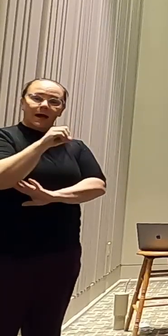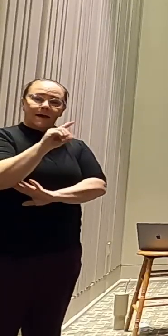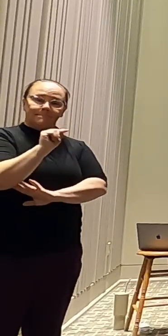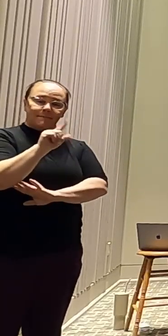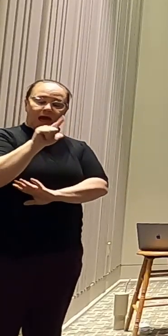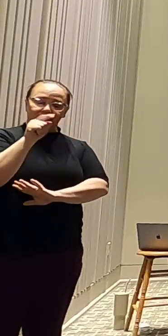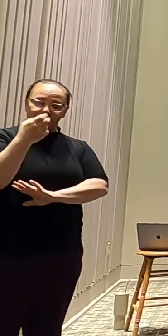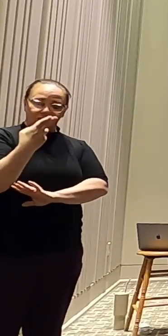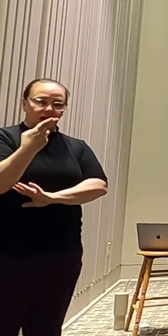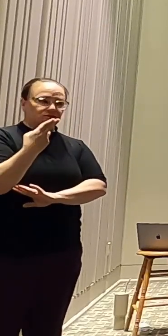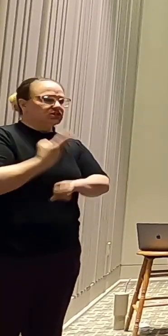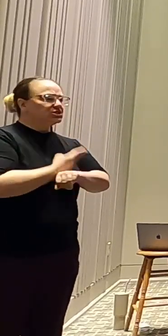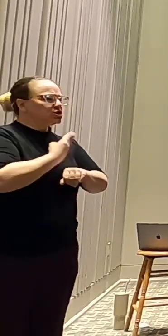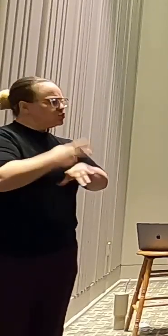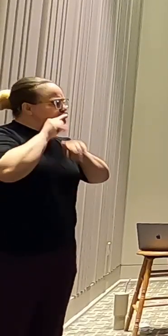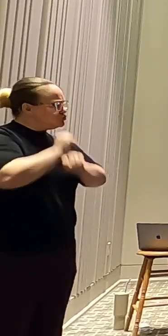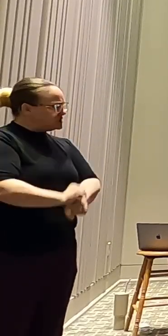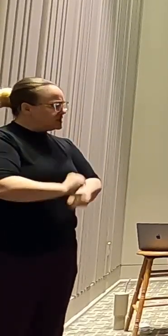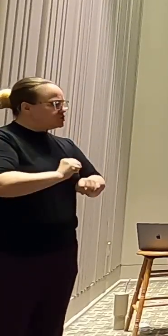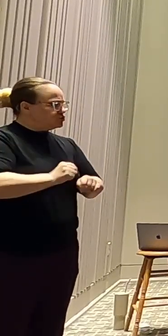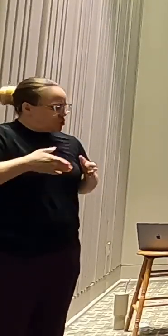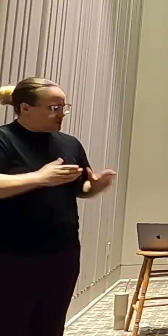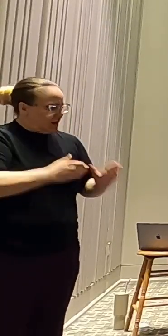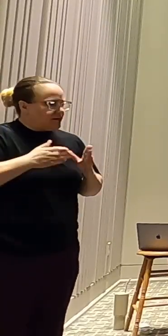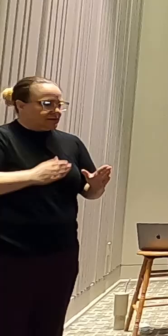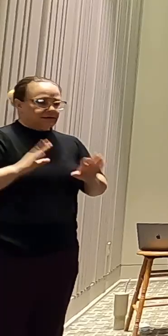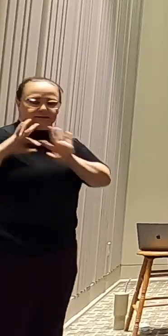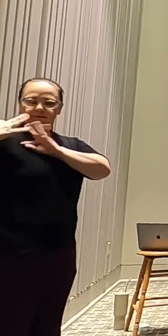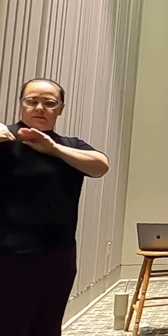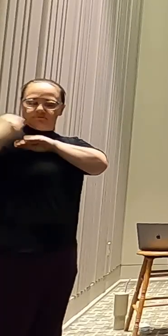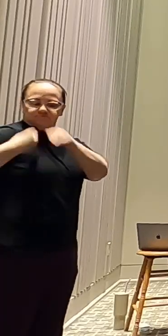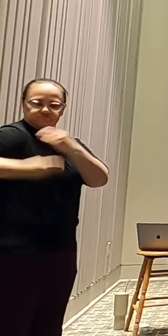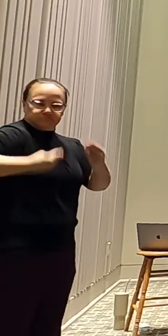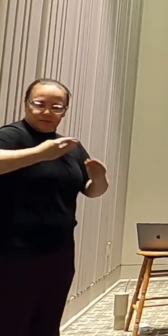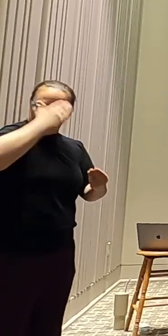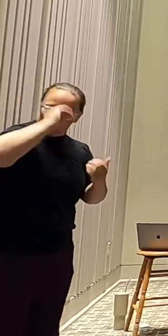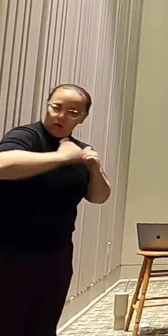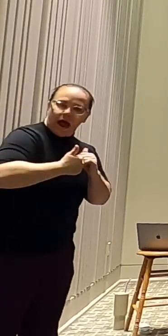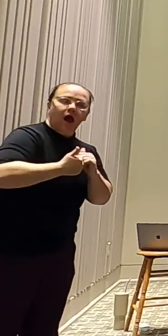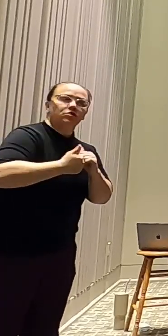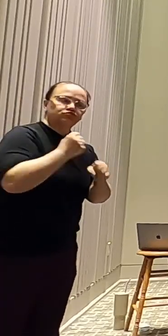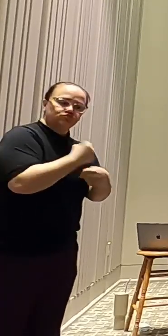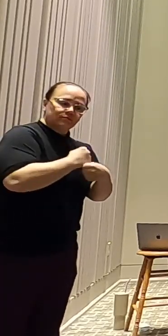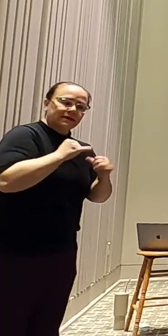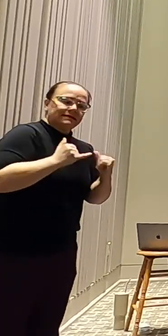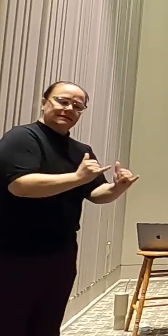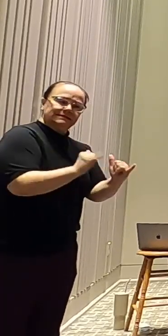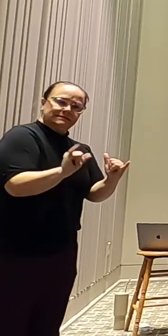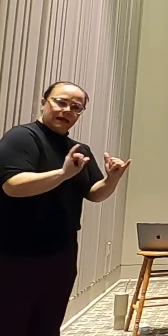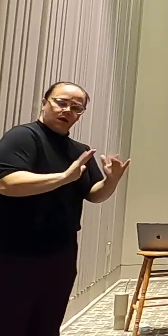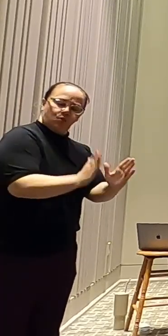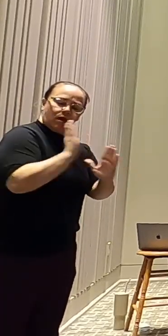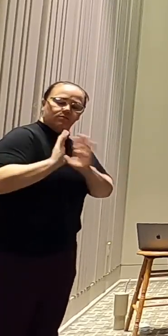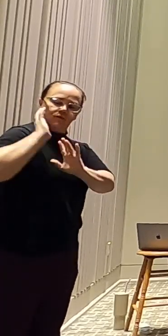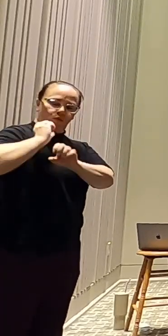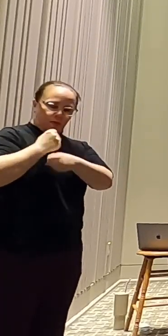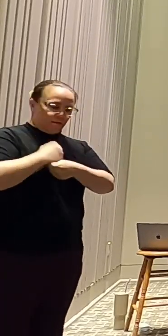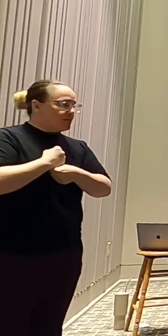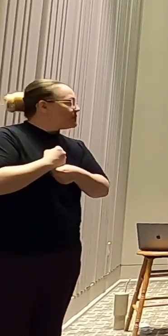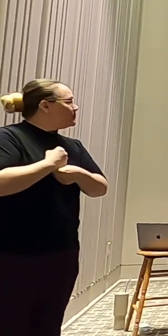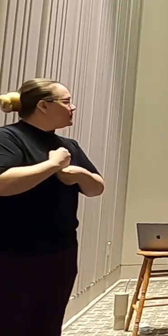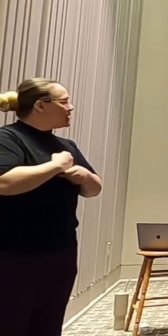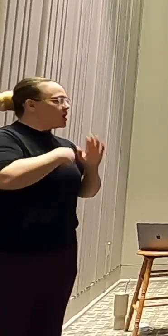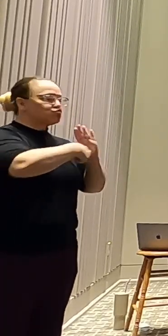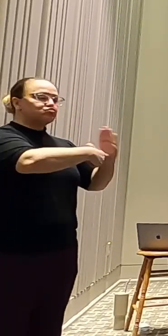using traditional techniques, which his family had passed on to him. The design on the outside reflects Kwakiwak